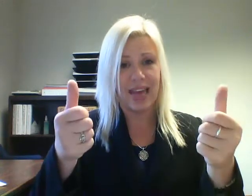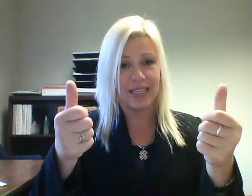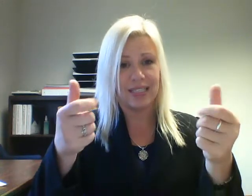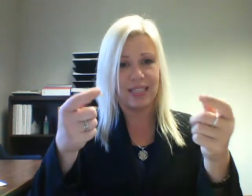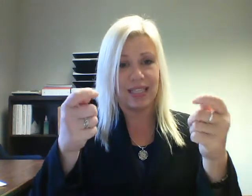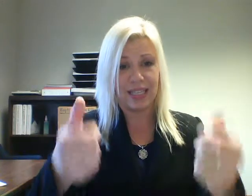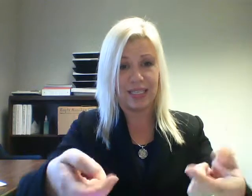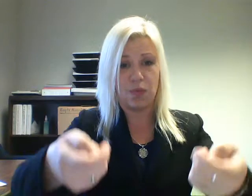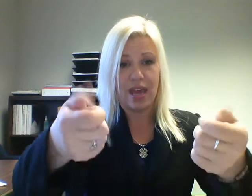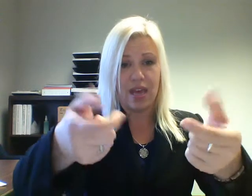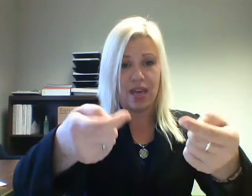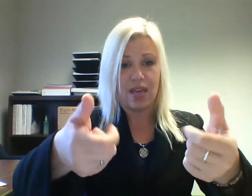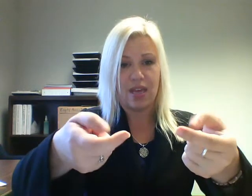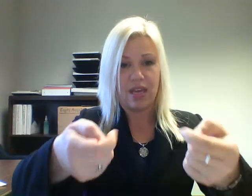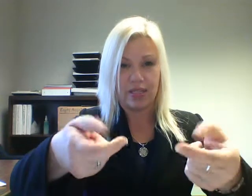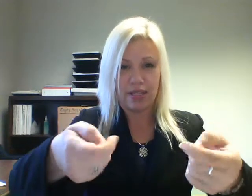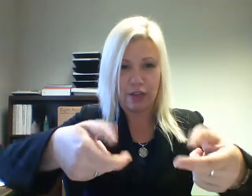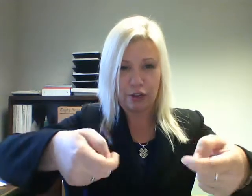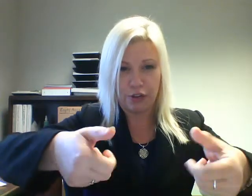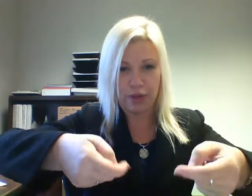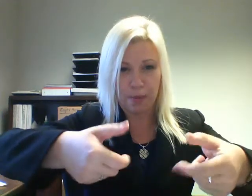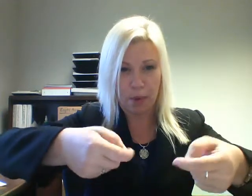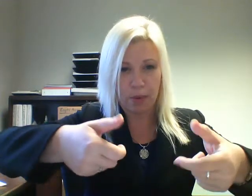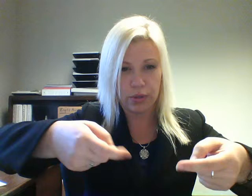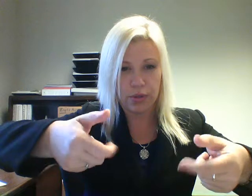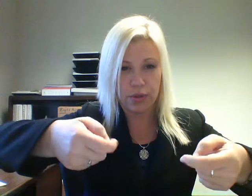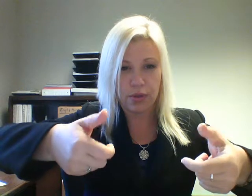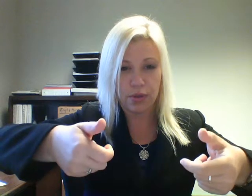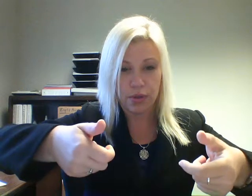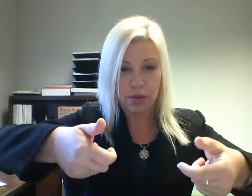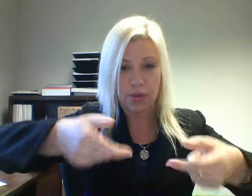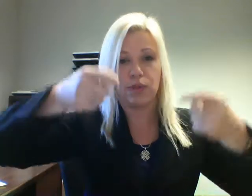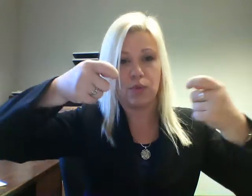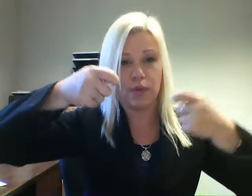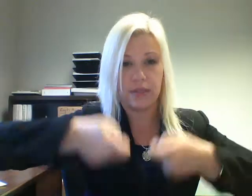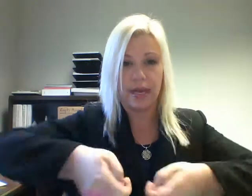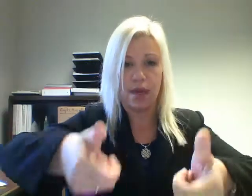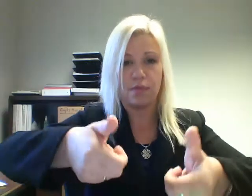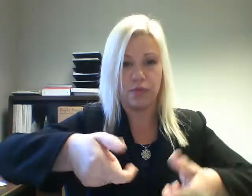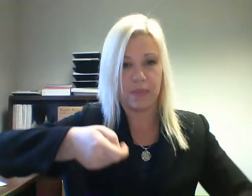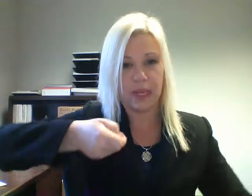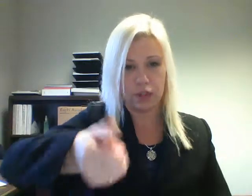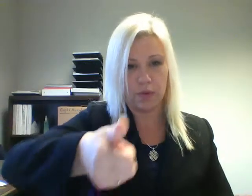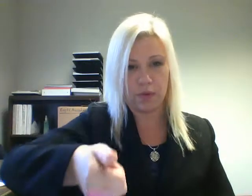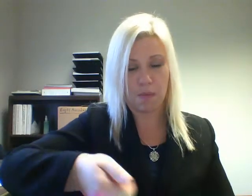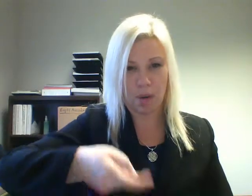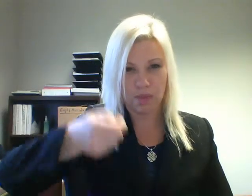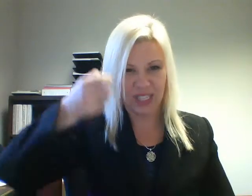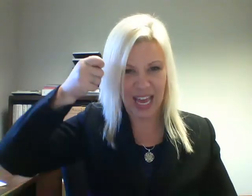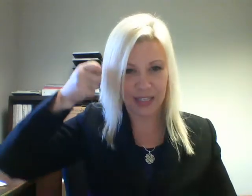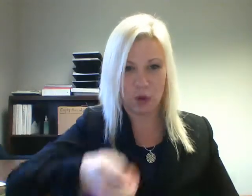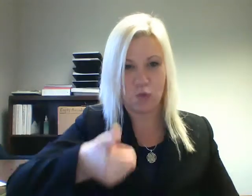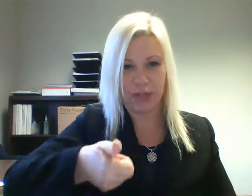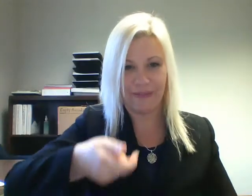Fast this way is like you're shooting marbles. That's where the sign comes from. Like you're shooting the marbles and it has to go really